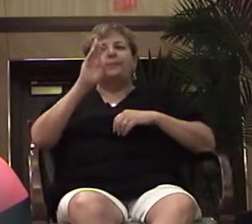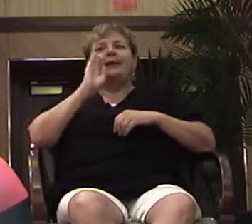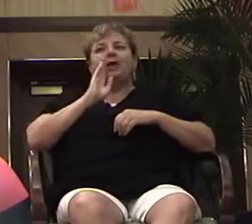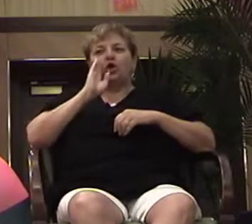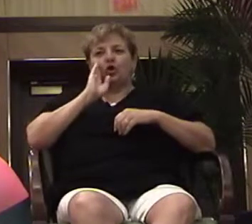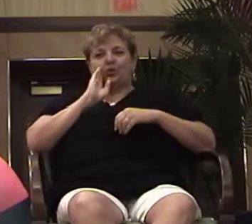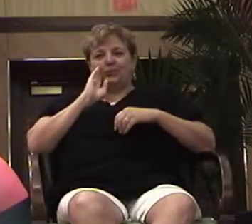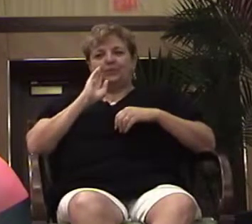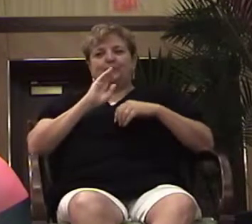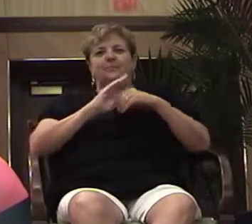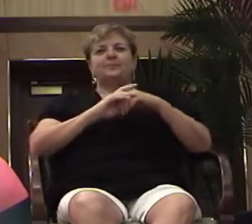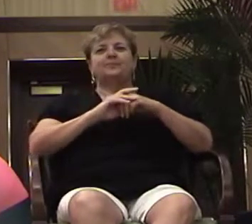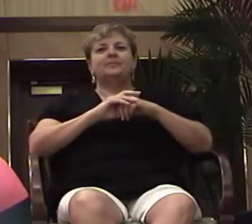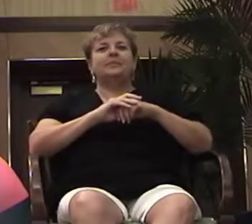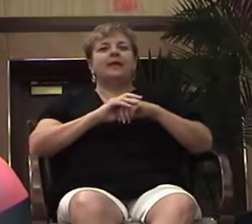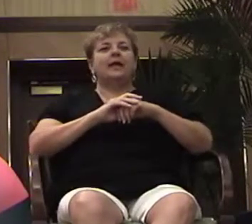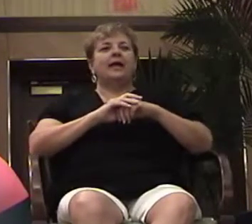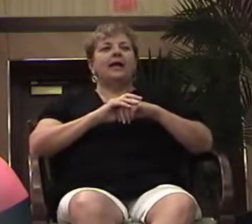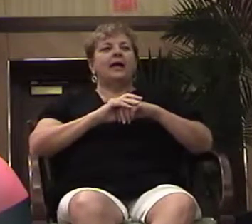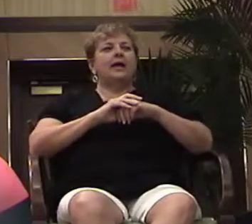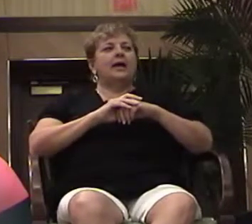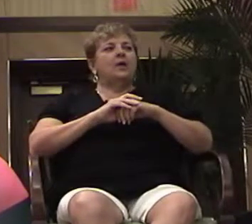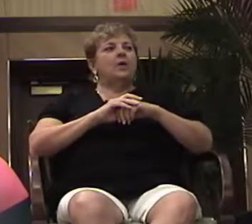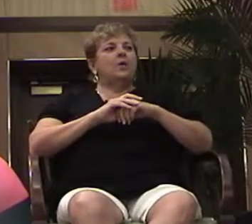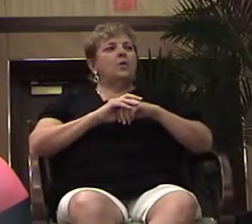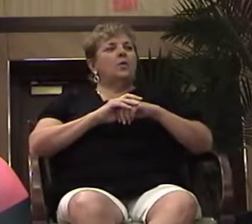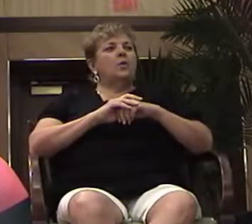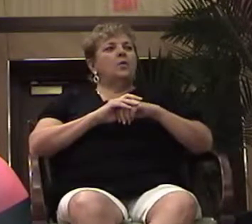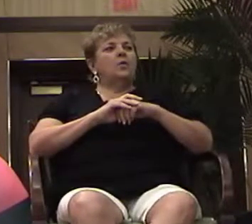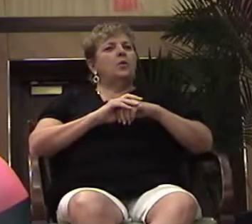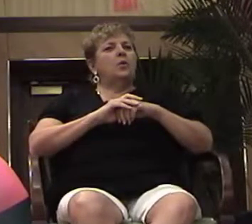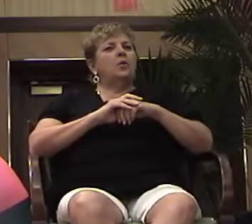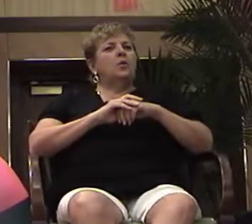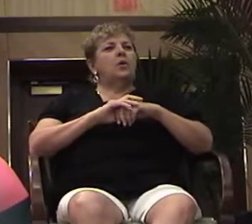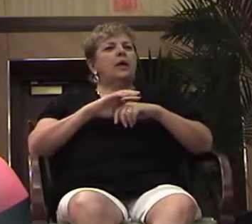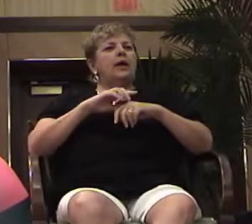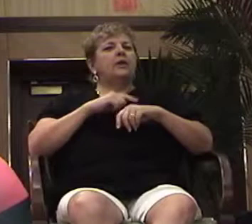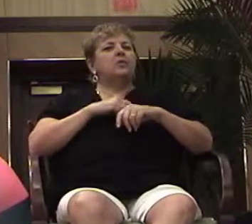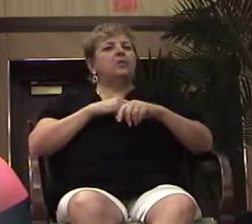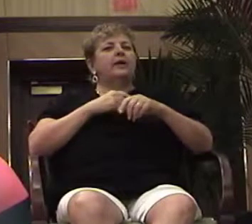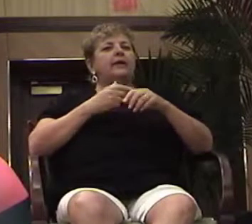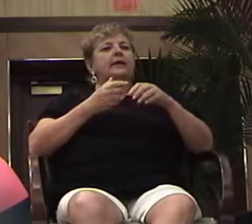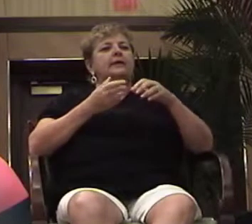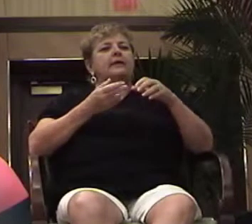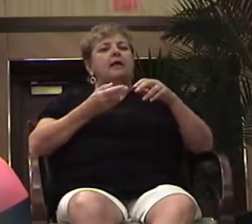And we'd up it a little by pouring a shot of whiskey into it.